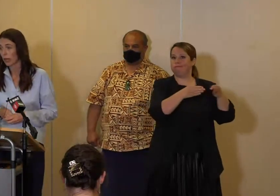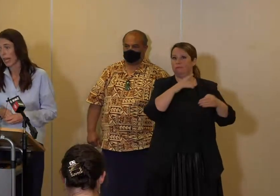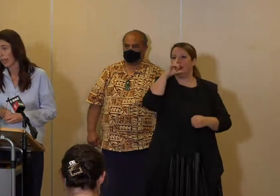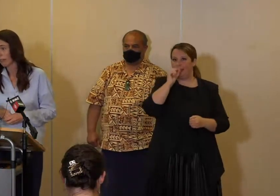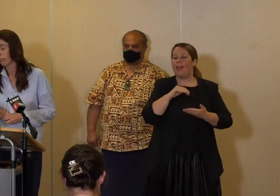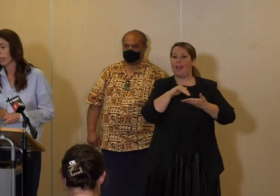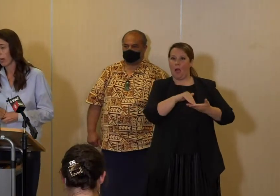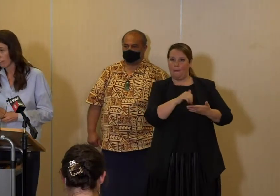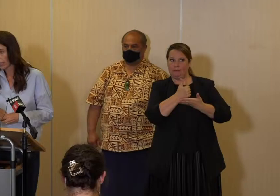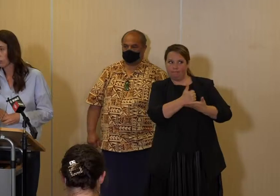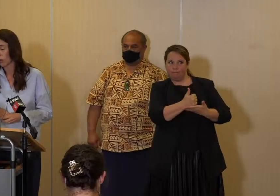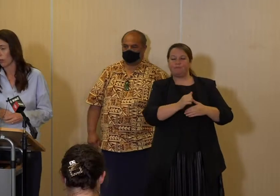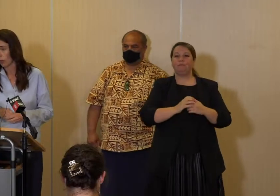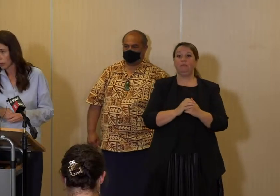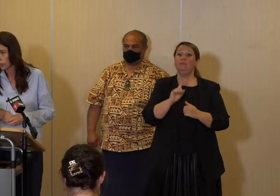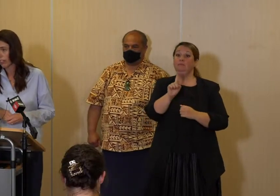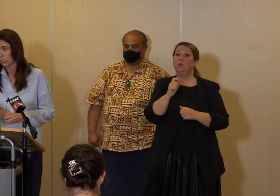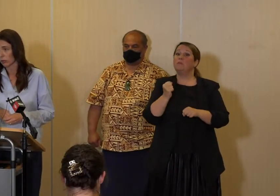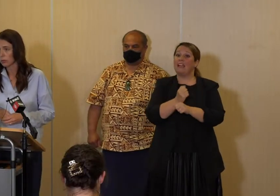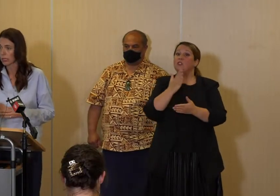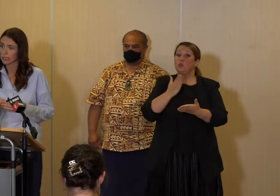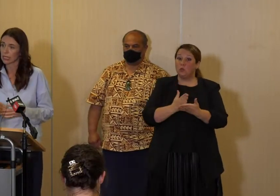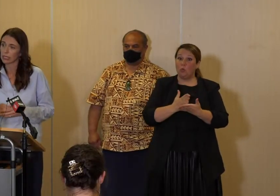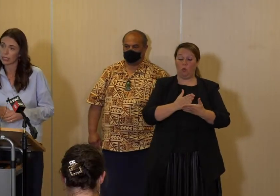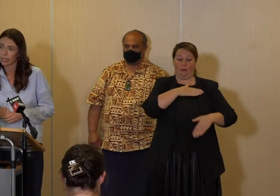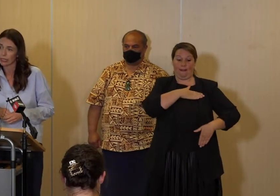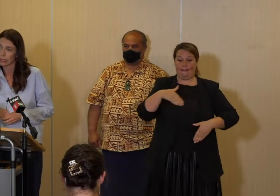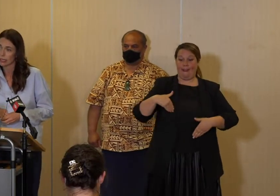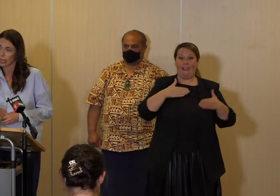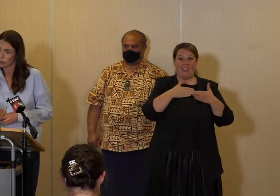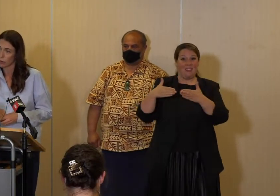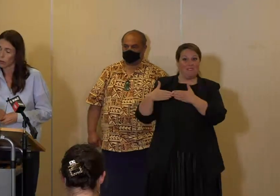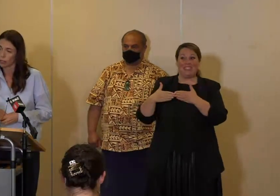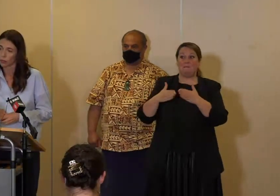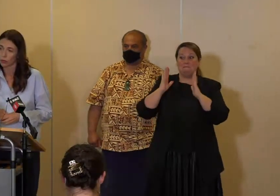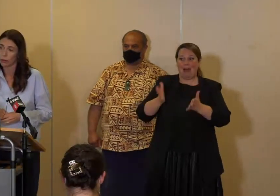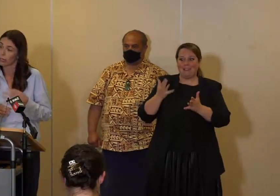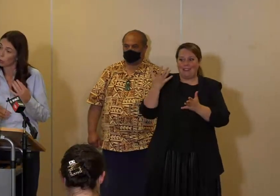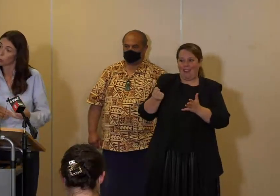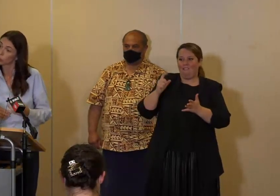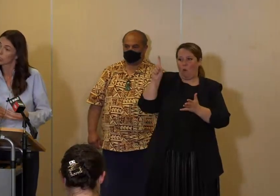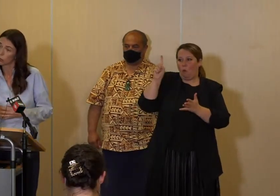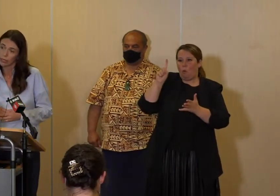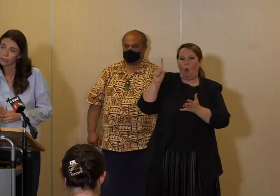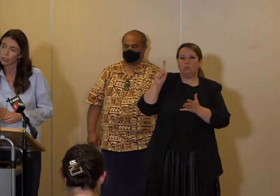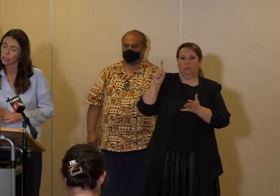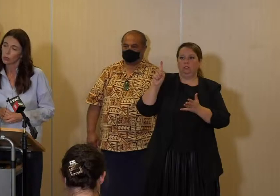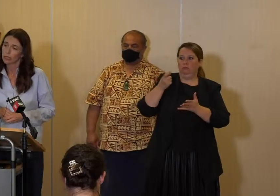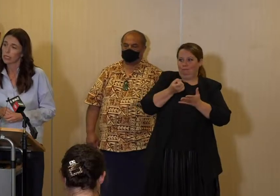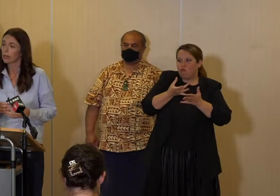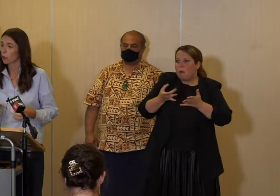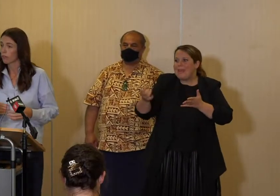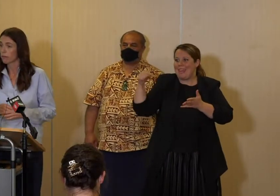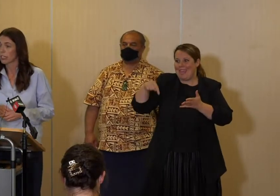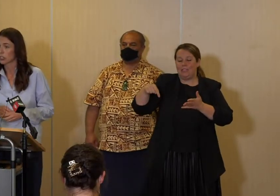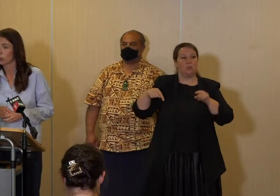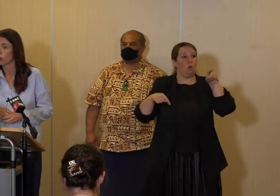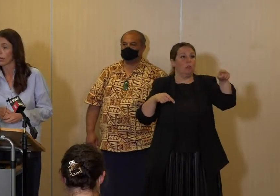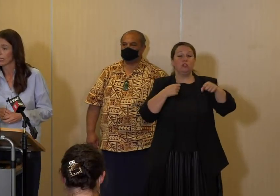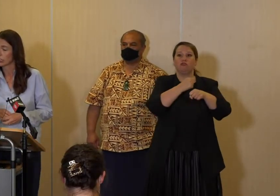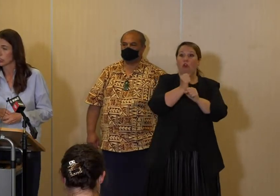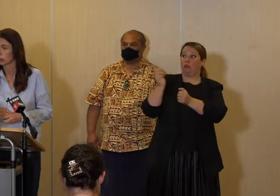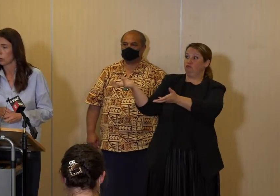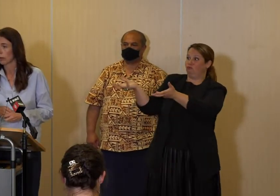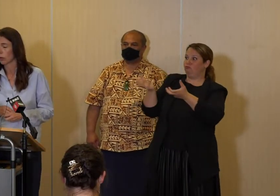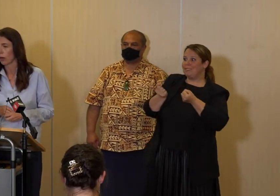sure that we have available on those vessels exactly the needs that are required on the ground. We know water's one. We're seeking more information on